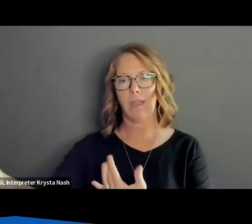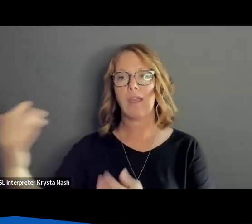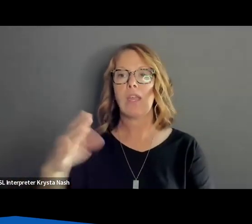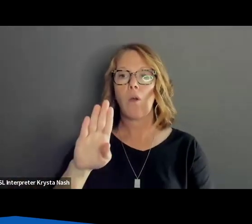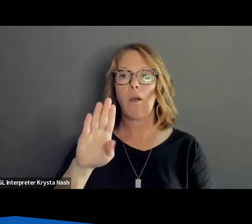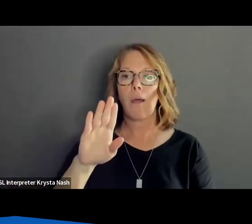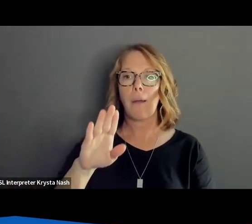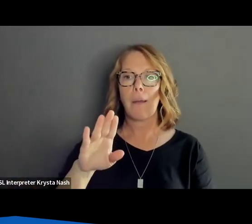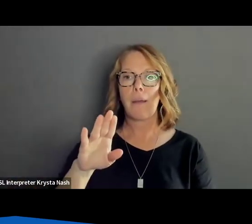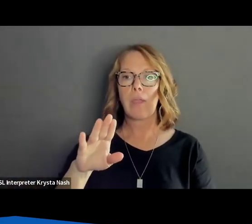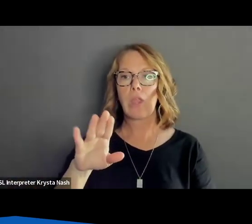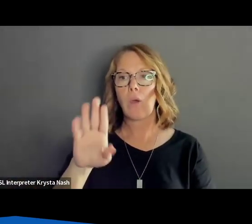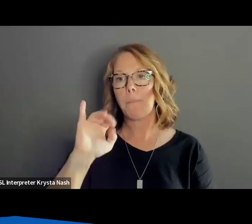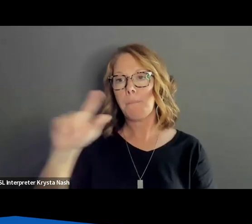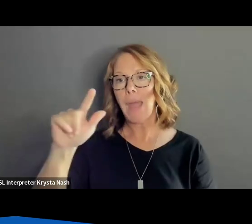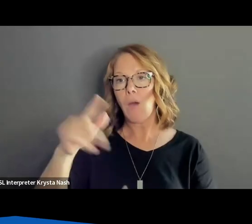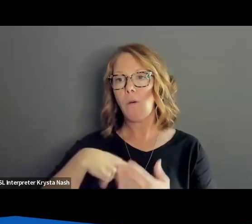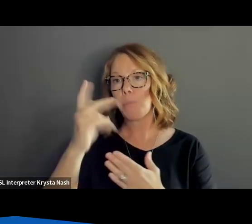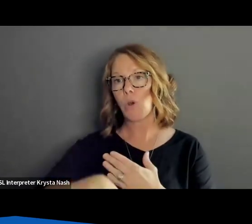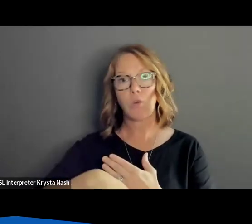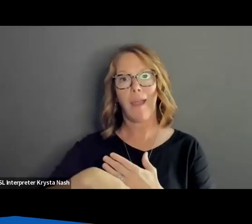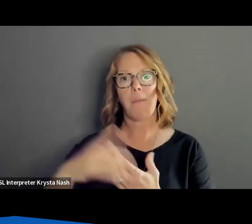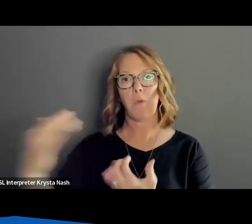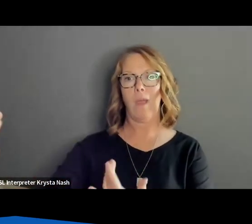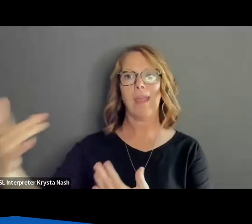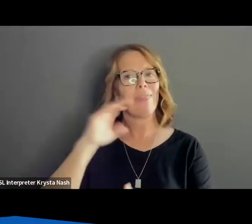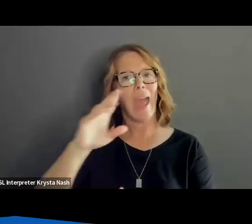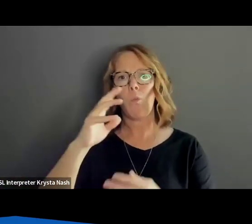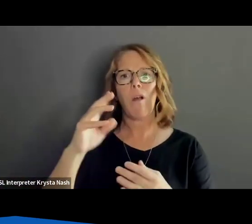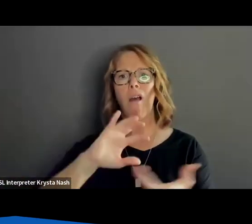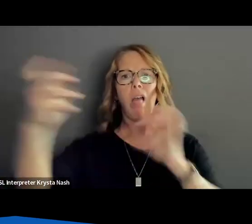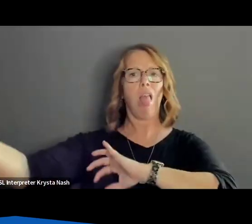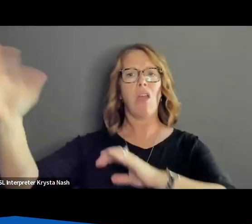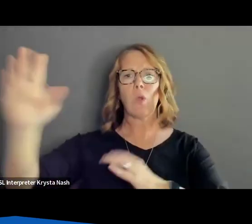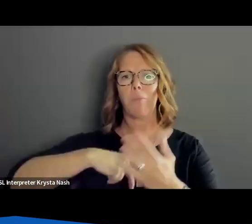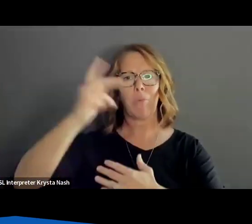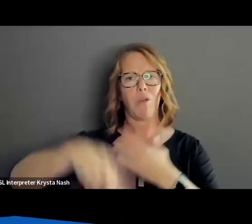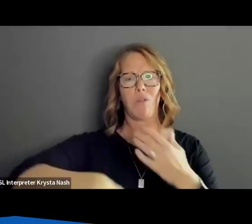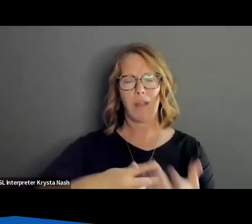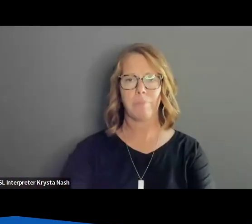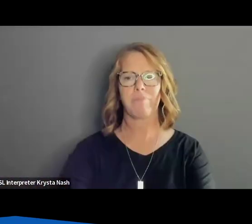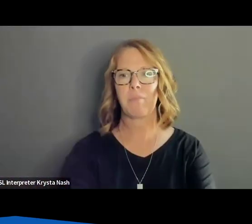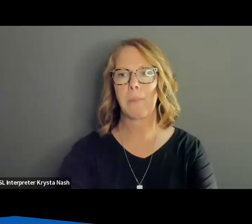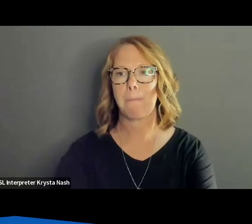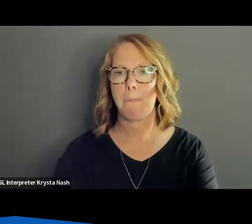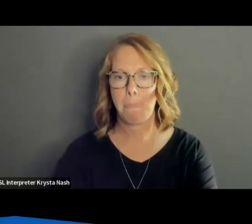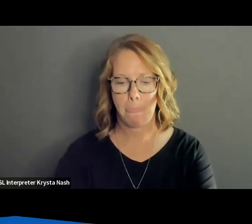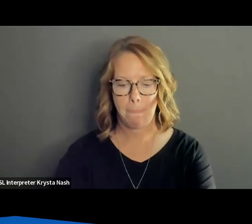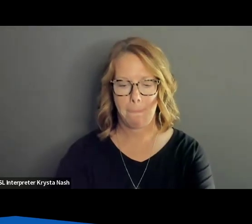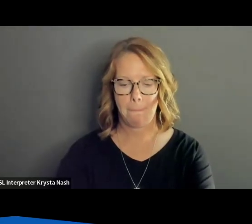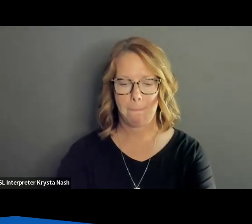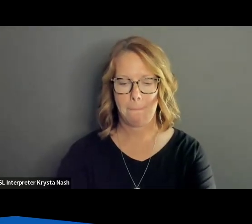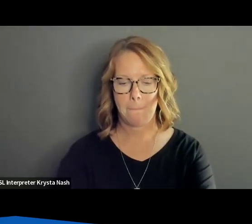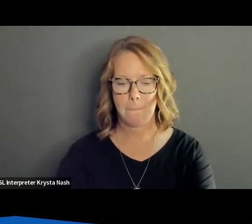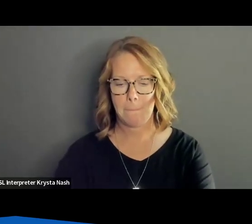well, I can't get that for a couple hours. That's going to mess up your bowel program for a long time. So, being sure that you